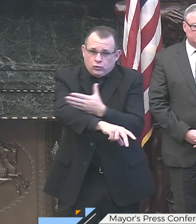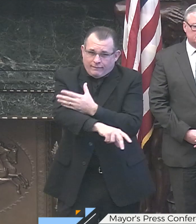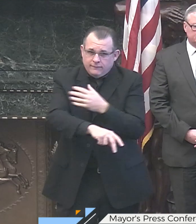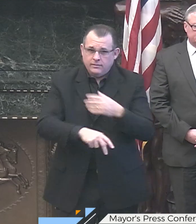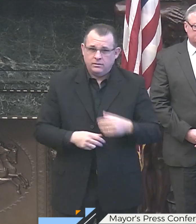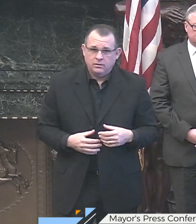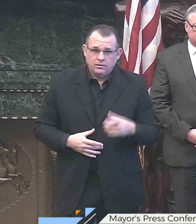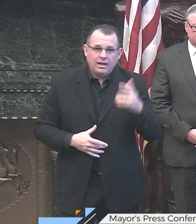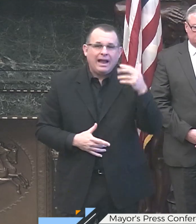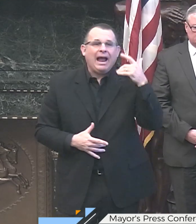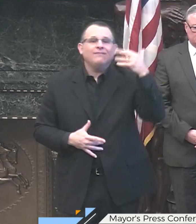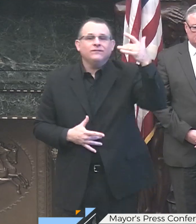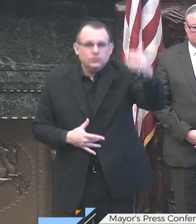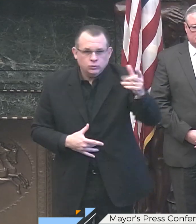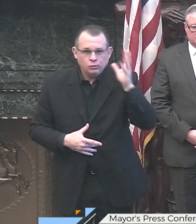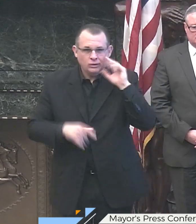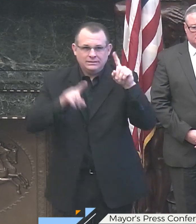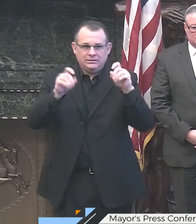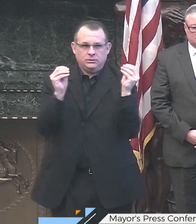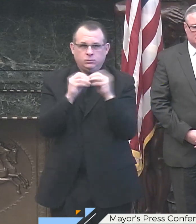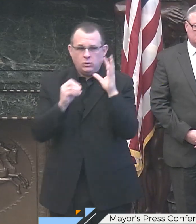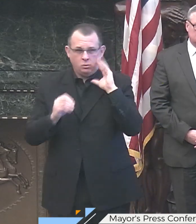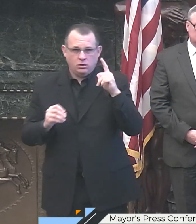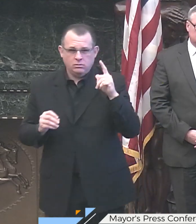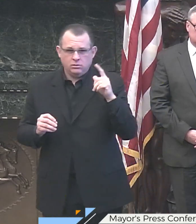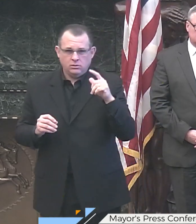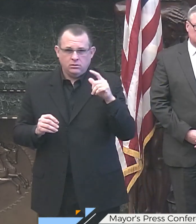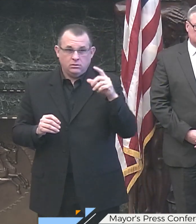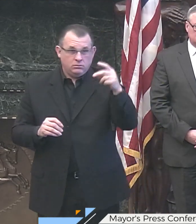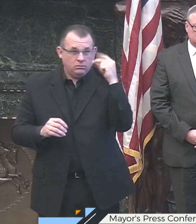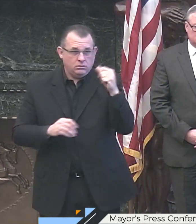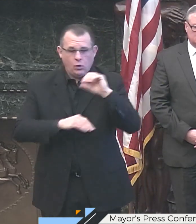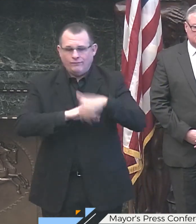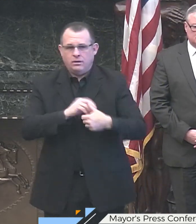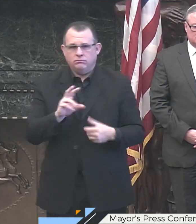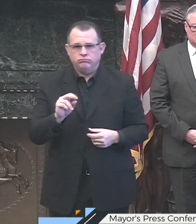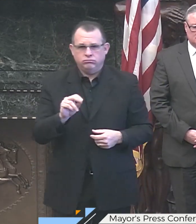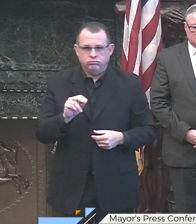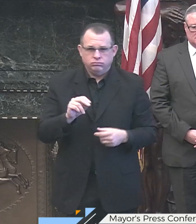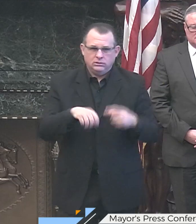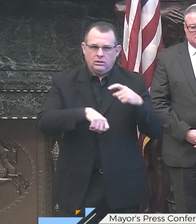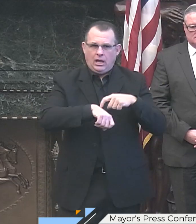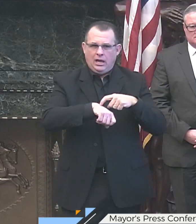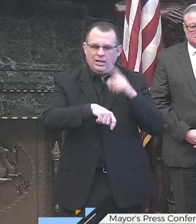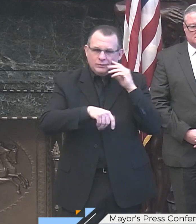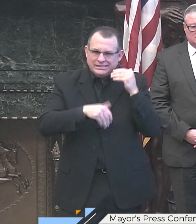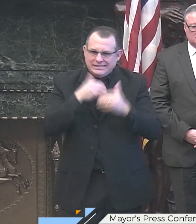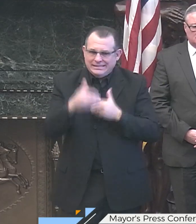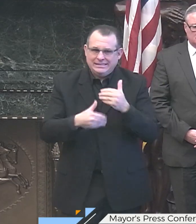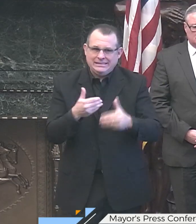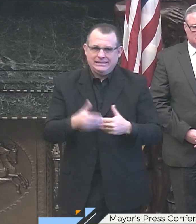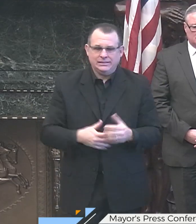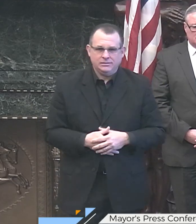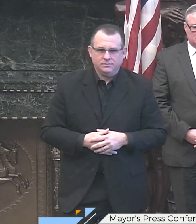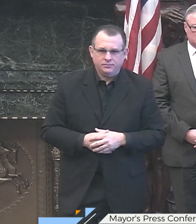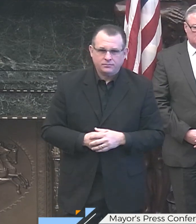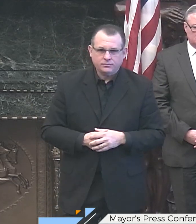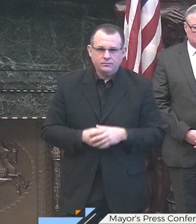they're, it's going to take some time. I can't tell you how long. Eventually we will be able to do that. There are still limits on all three of